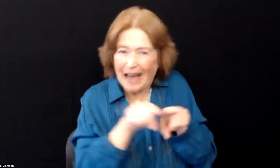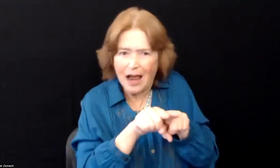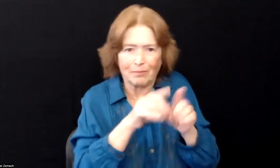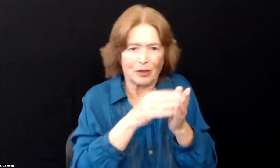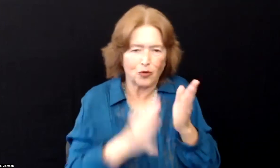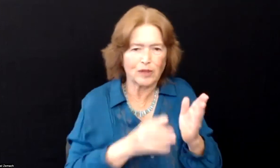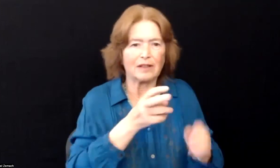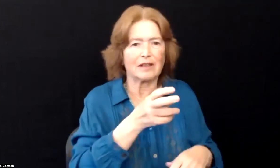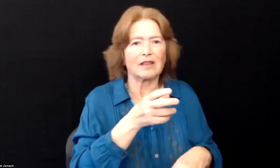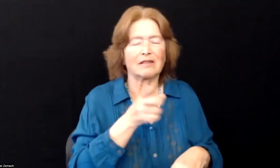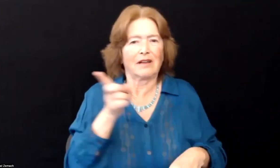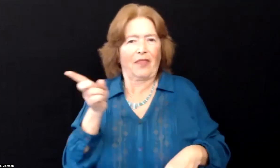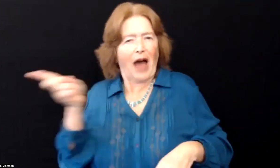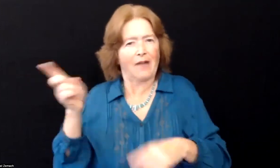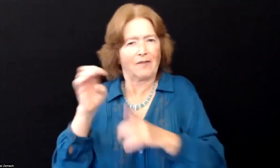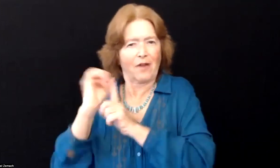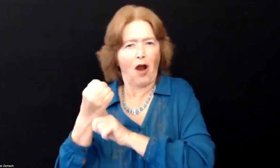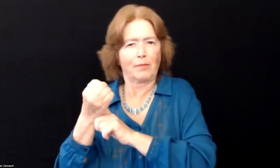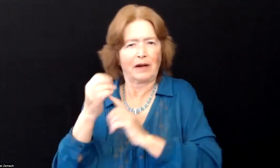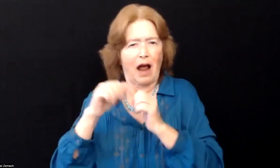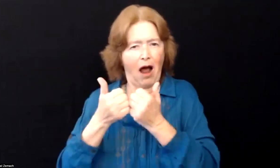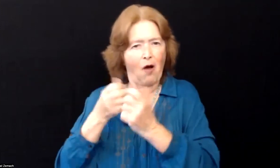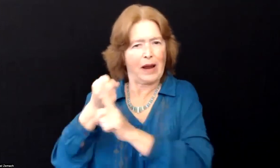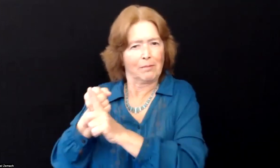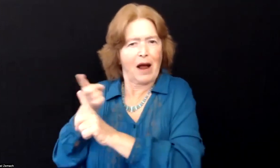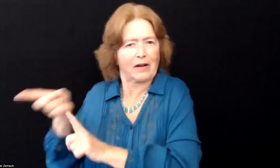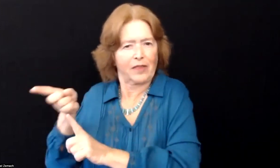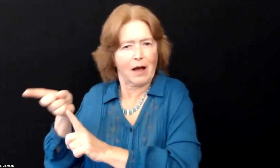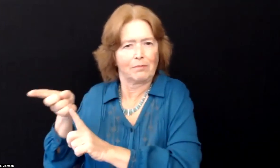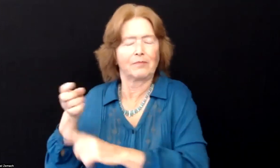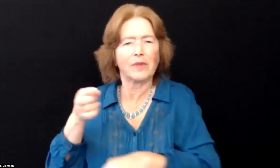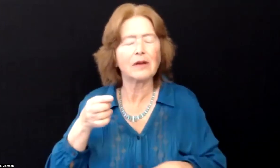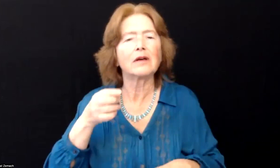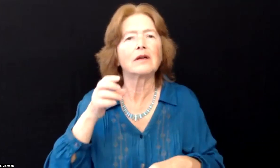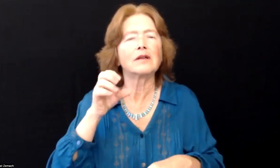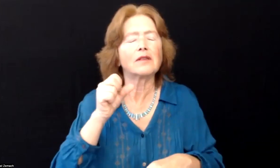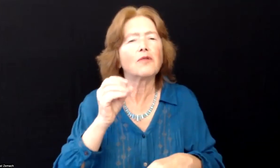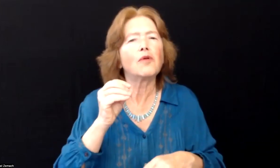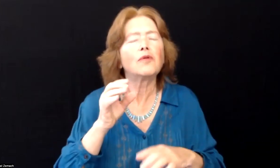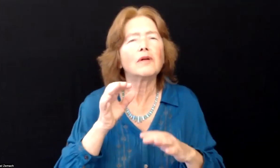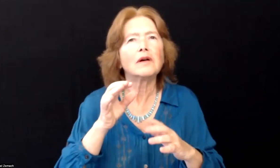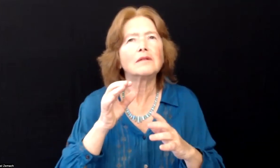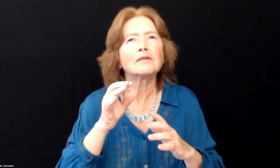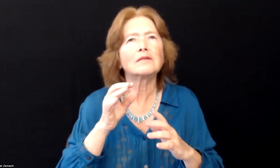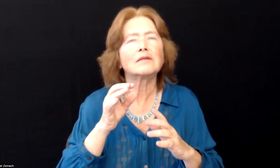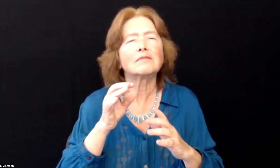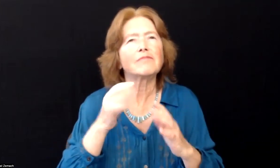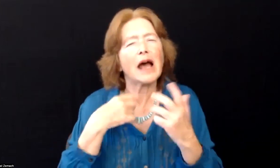exact student in two different environments, and the impact that has on them is